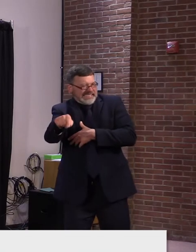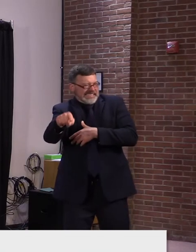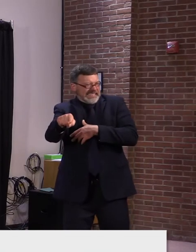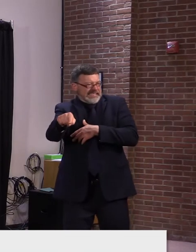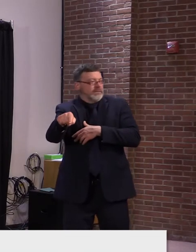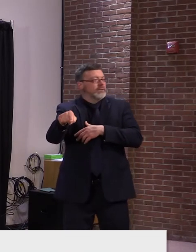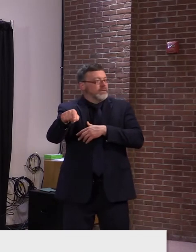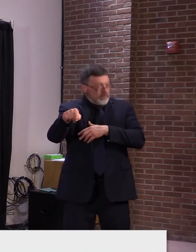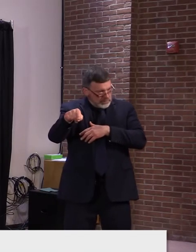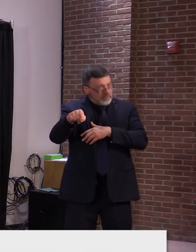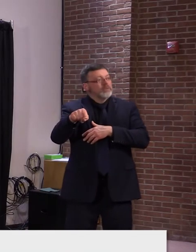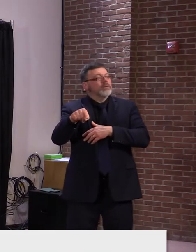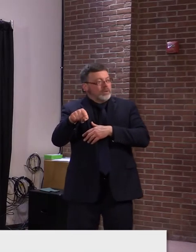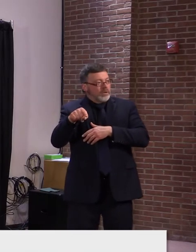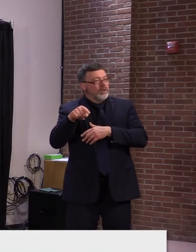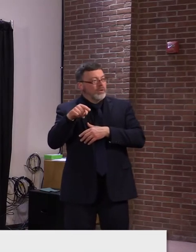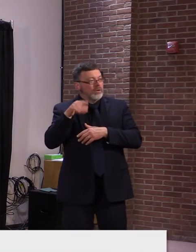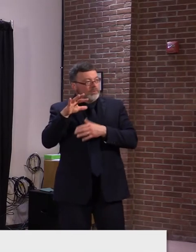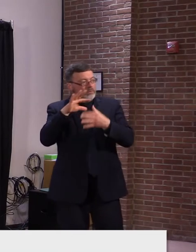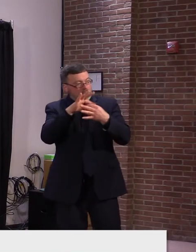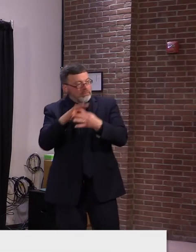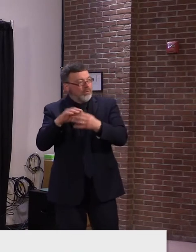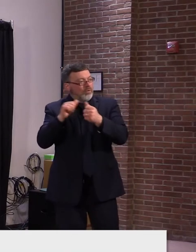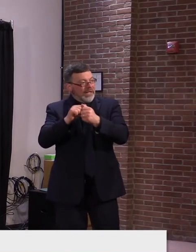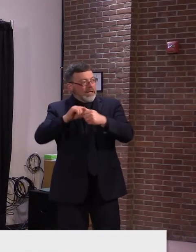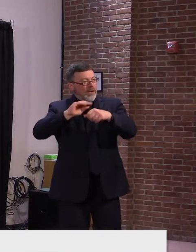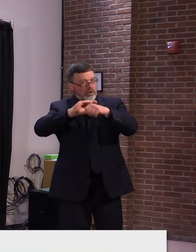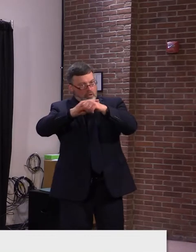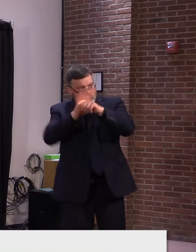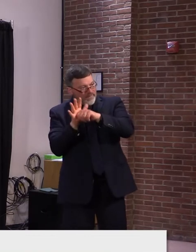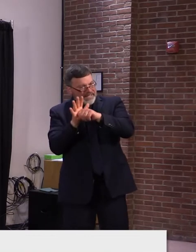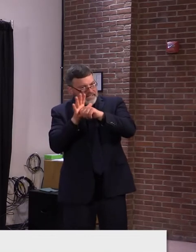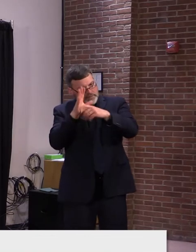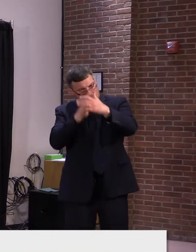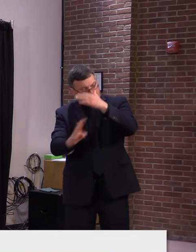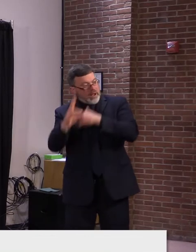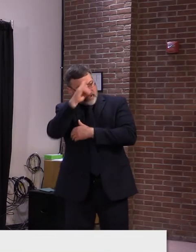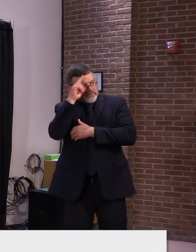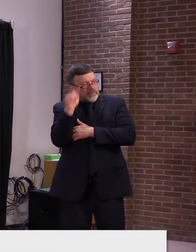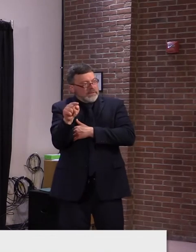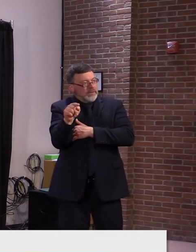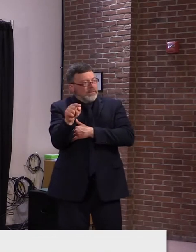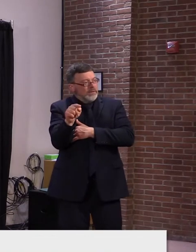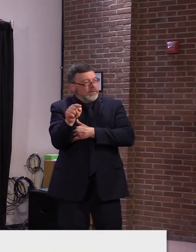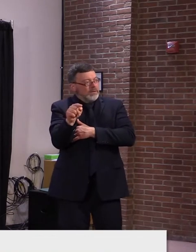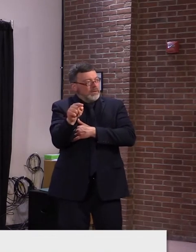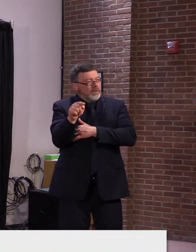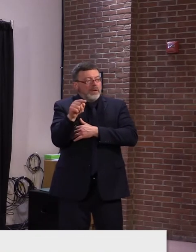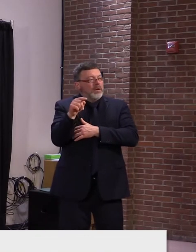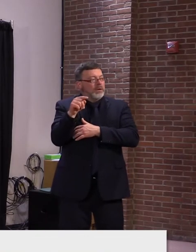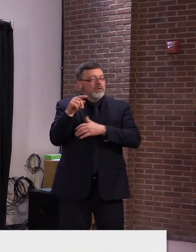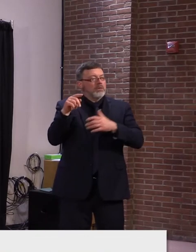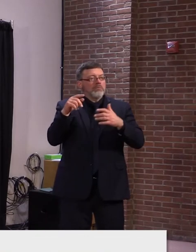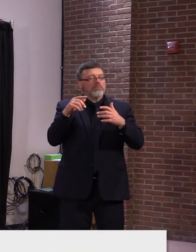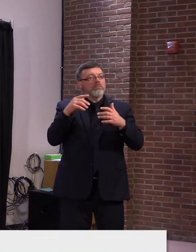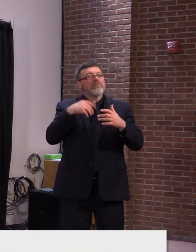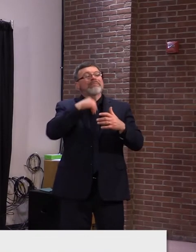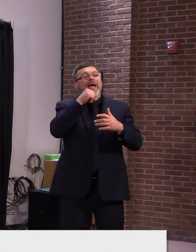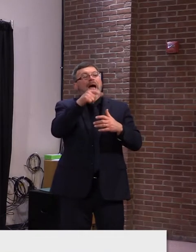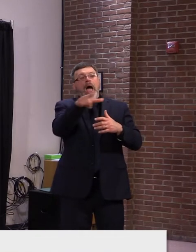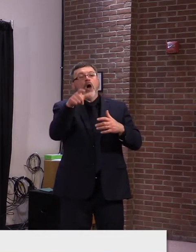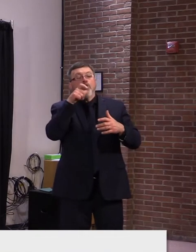COVID and are going are admitted because of COVID, not because they just happen to have COVID as they're admitted for something else.